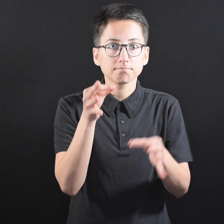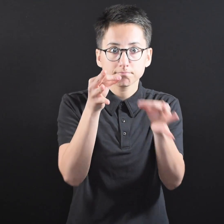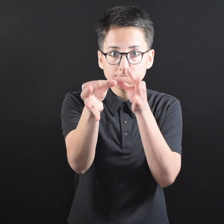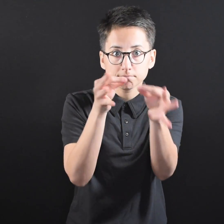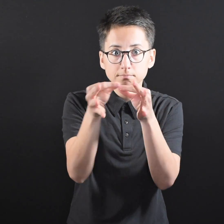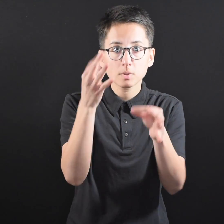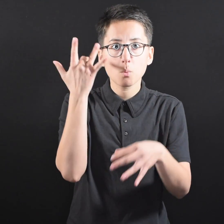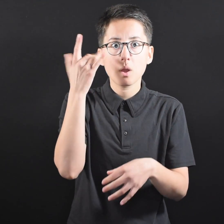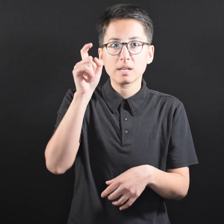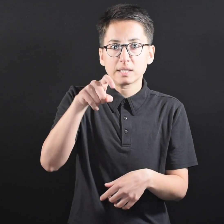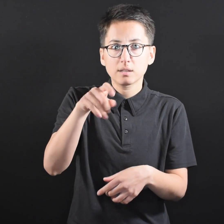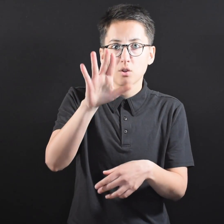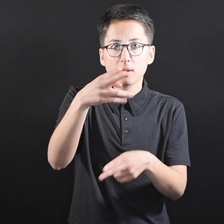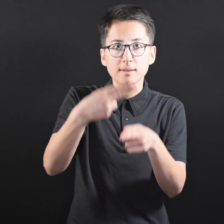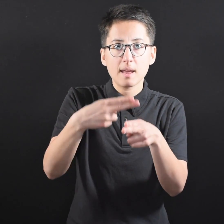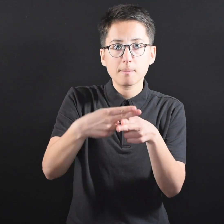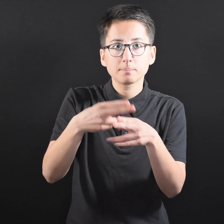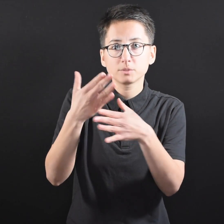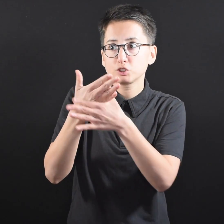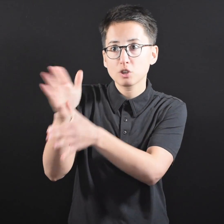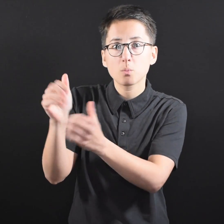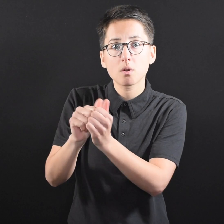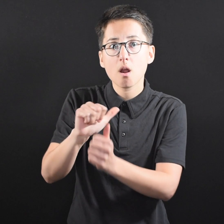to explain why your name may need to be shared.